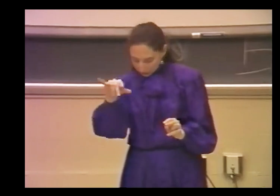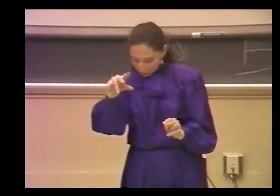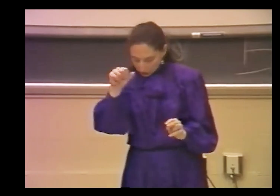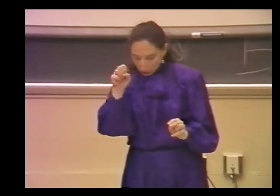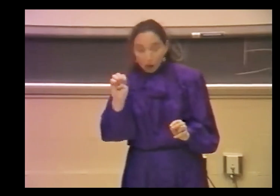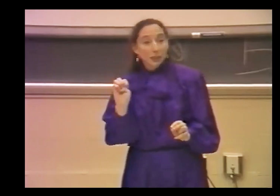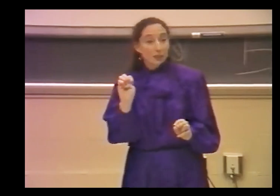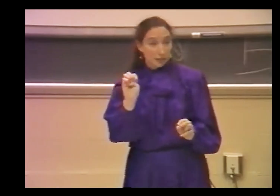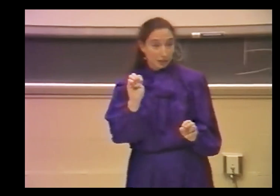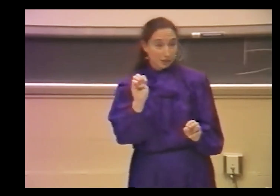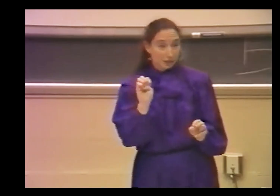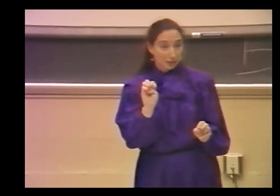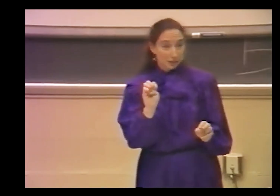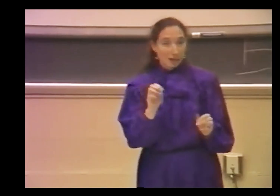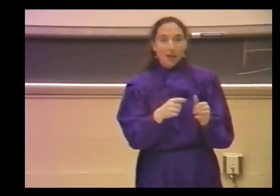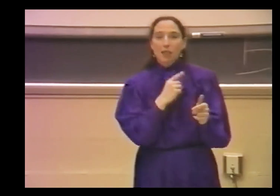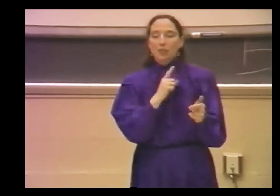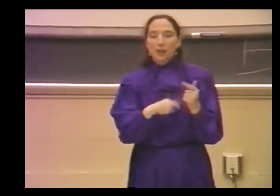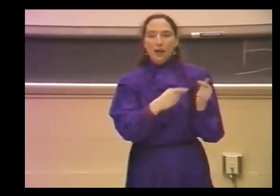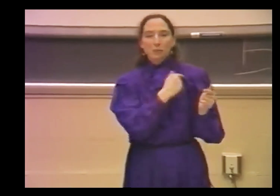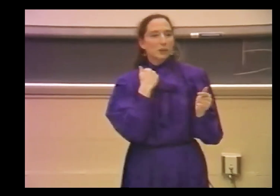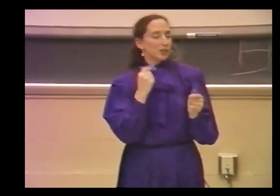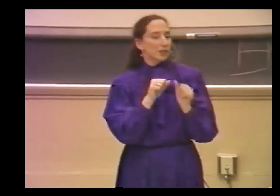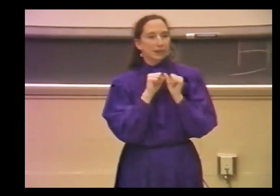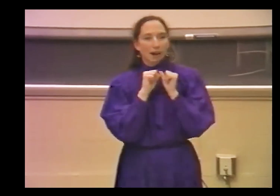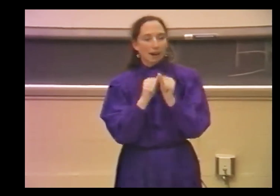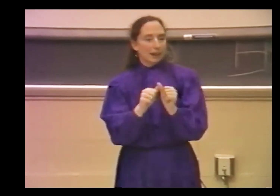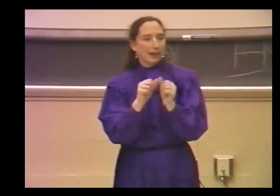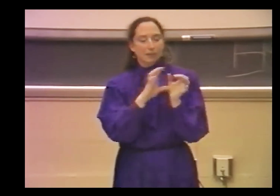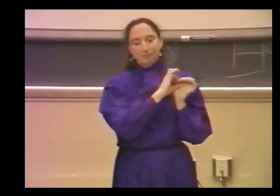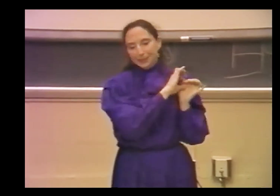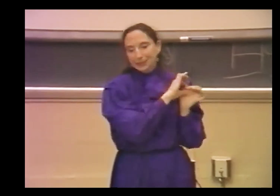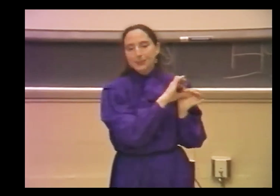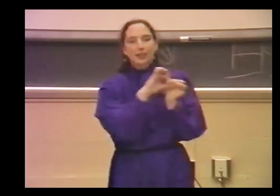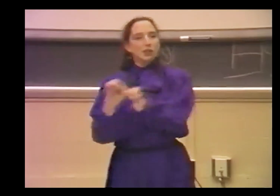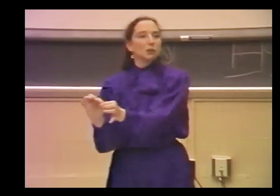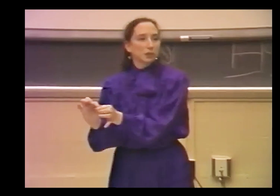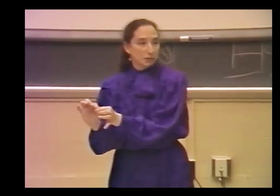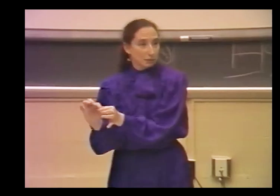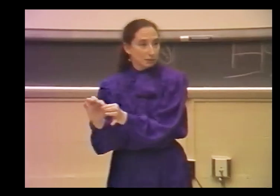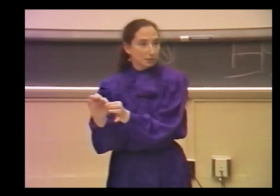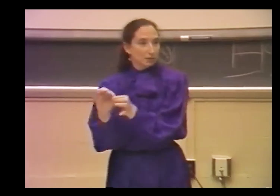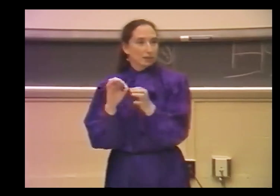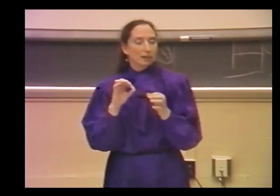perceived cause, then we just got a continual